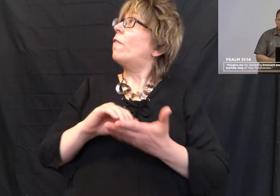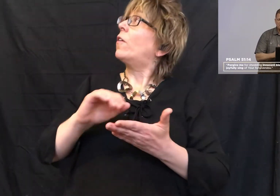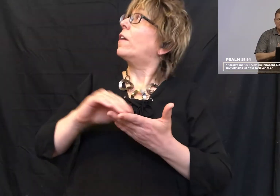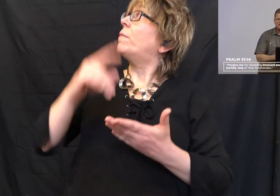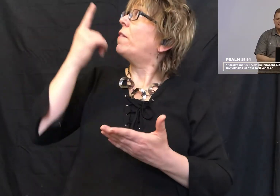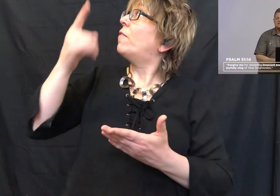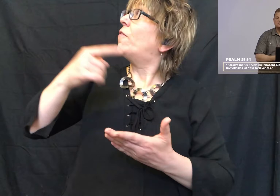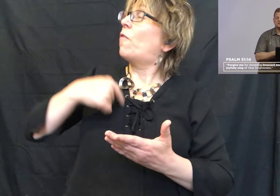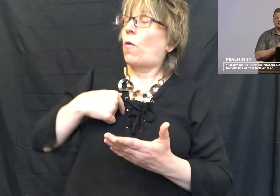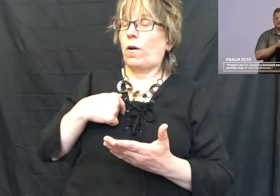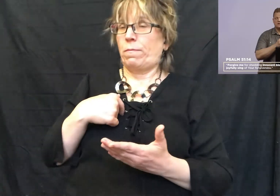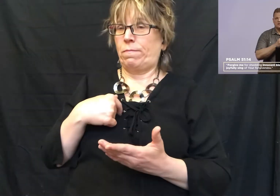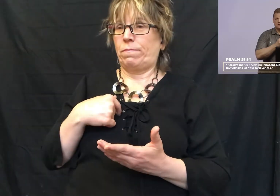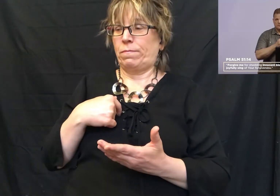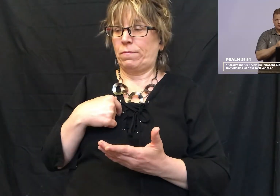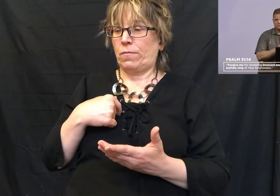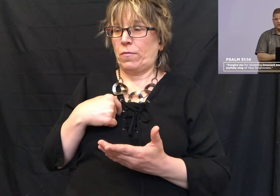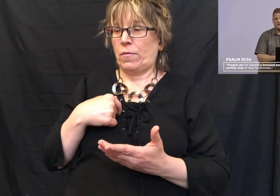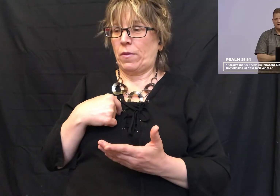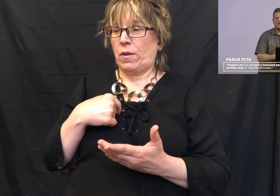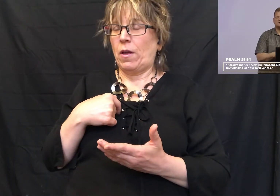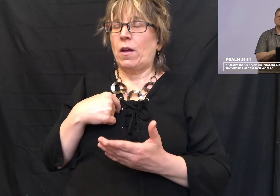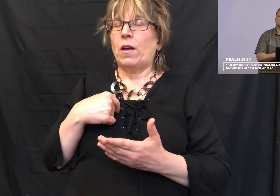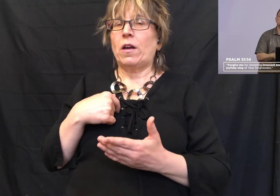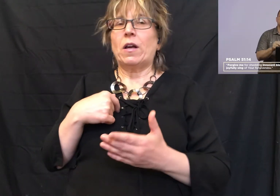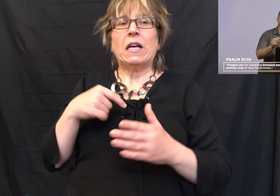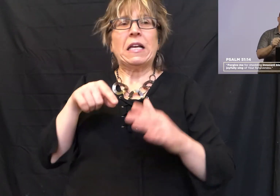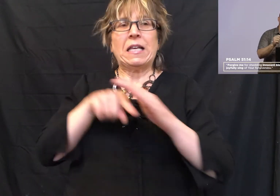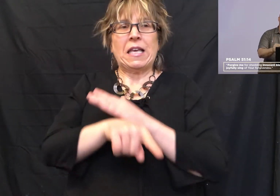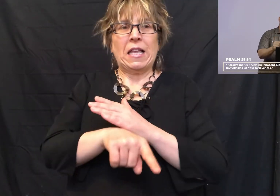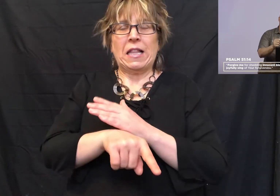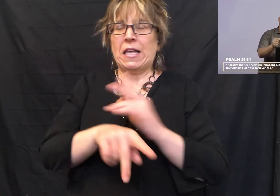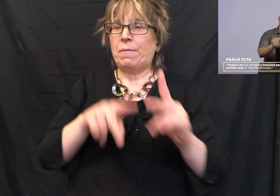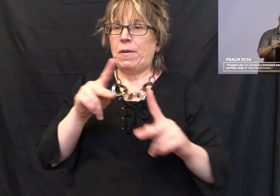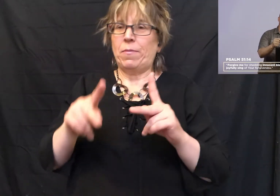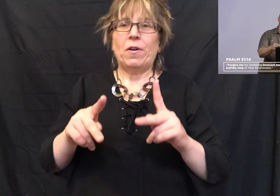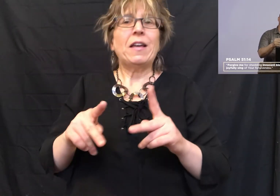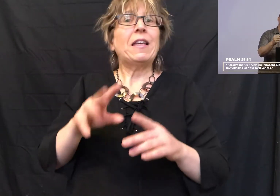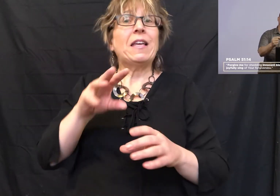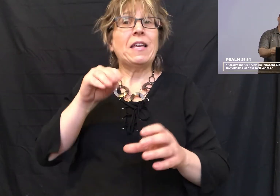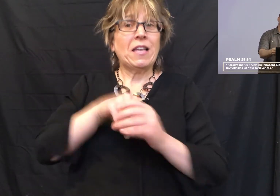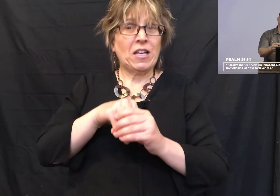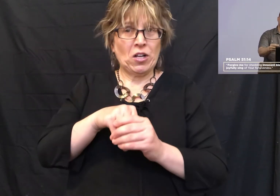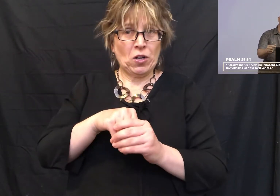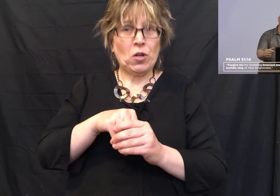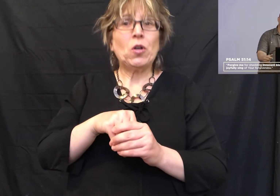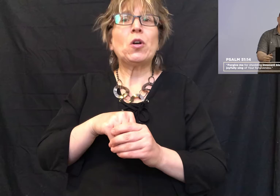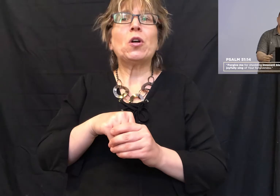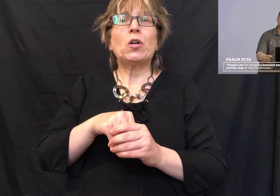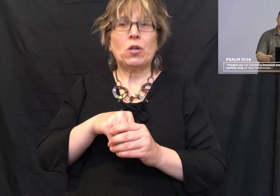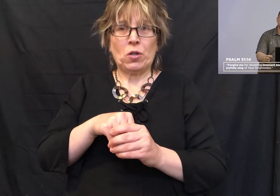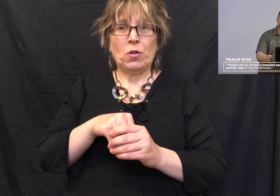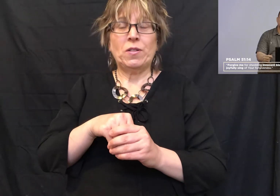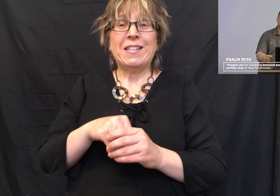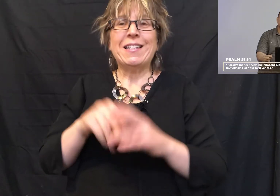for shedding innocent blood. I love the fact that he included innocent